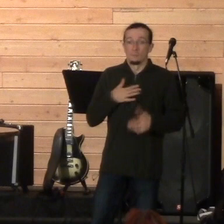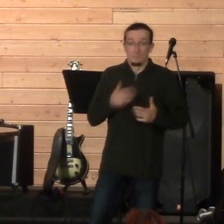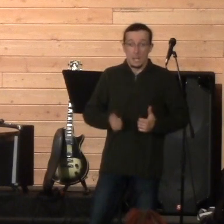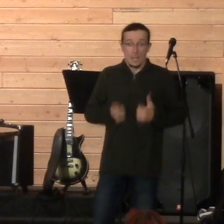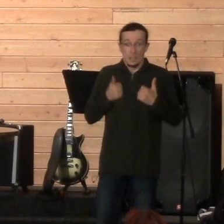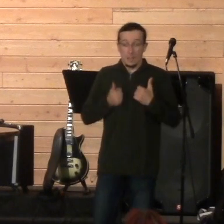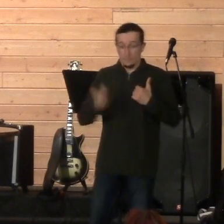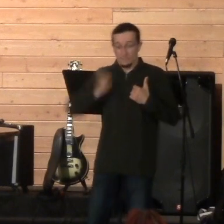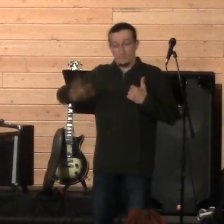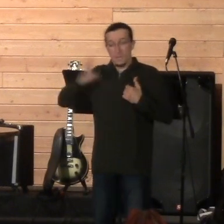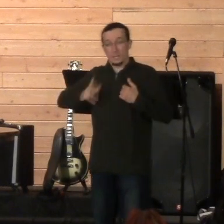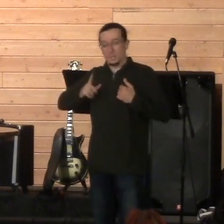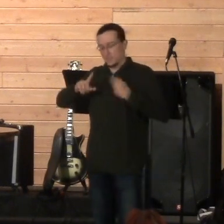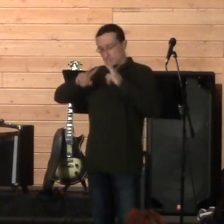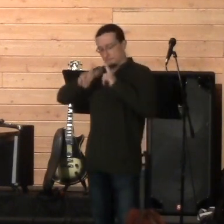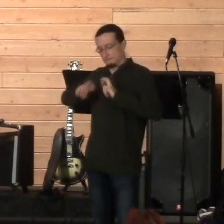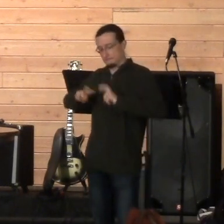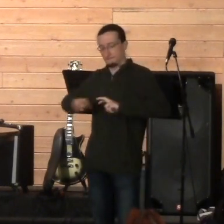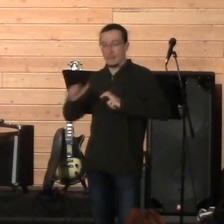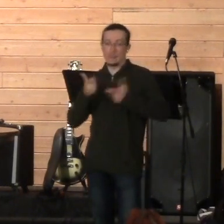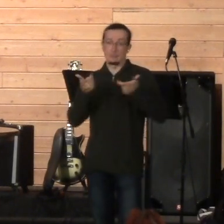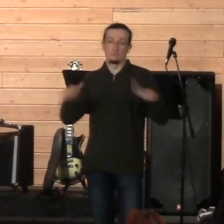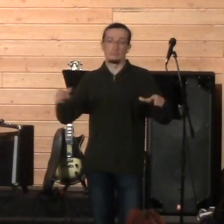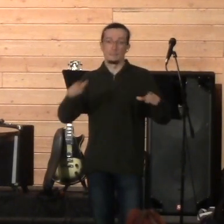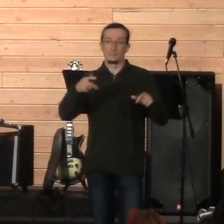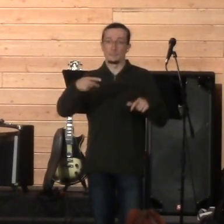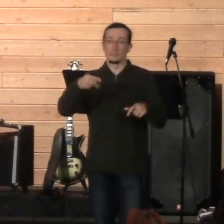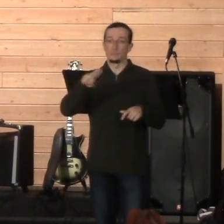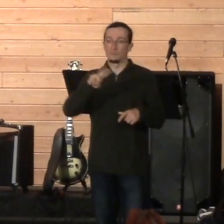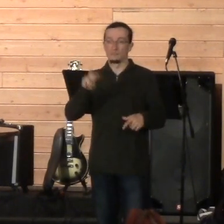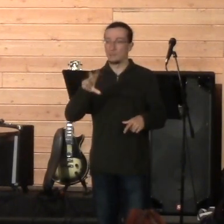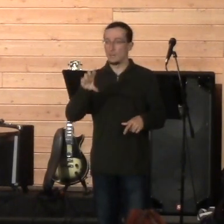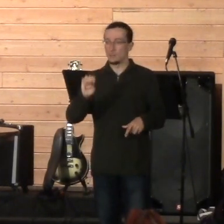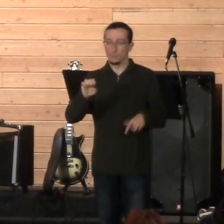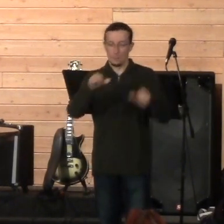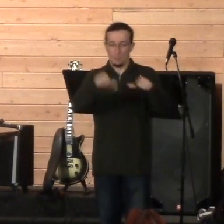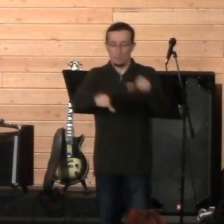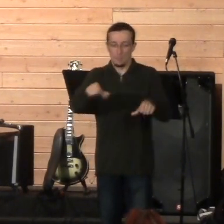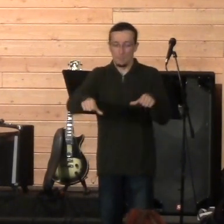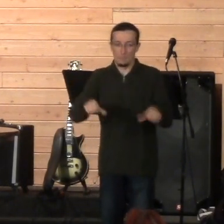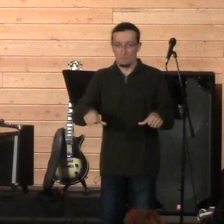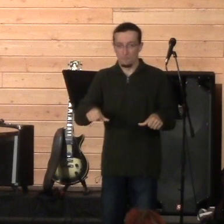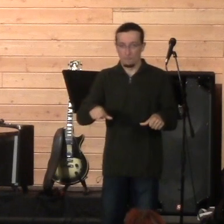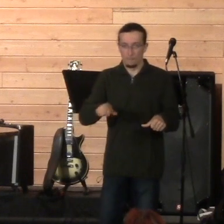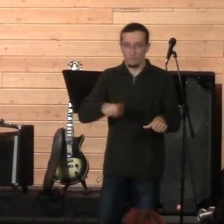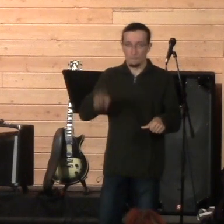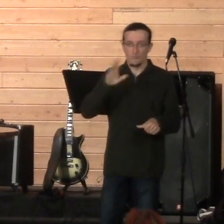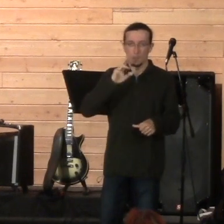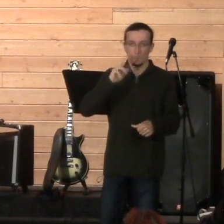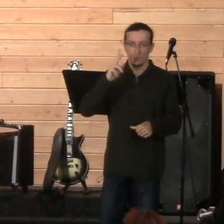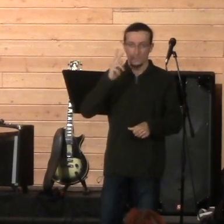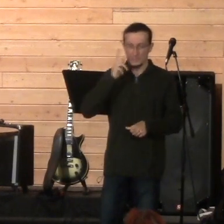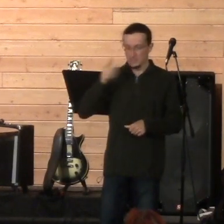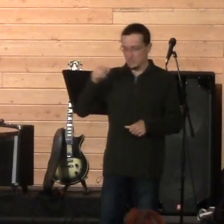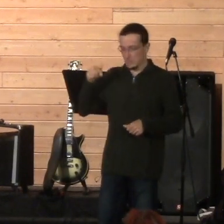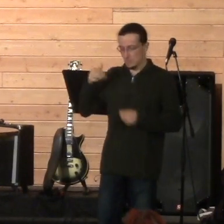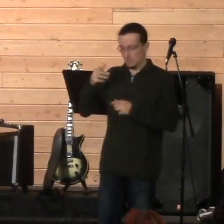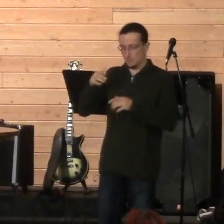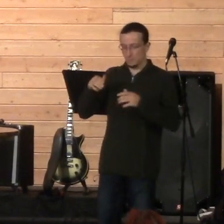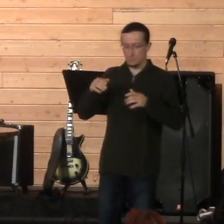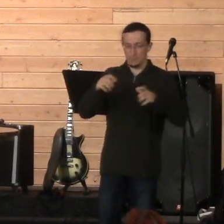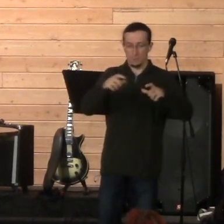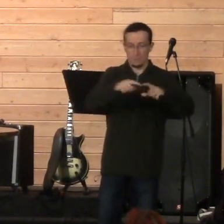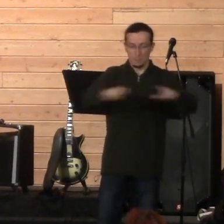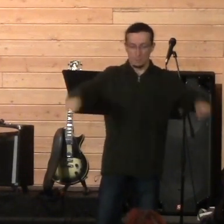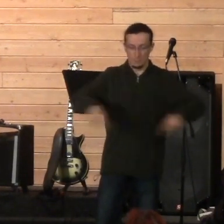life like a big puzzle, you would see these missing pieces, right?